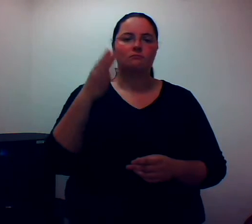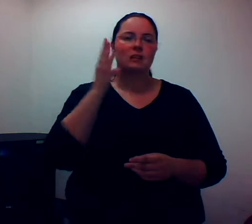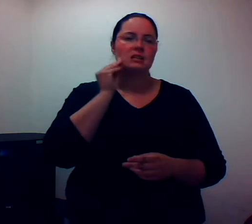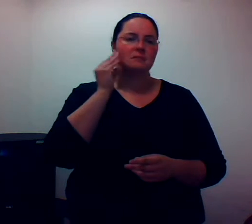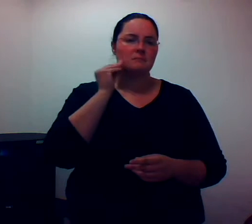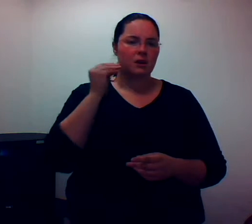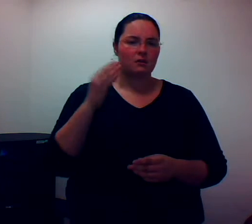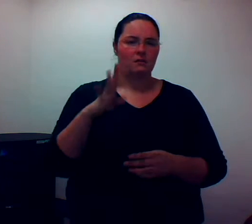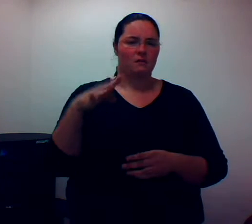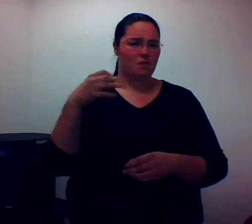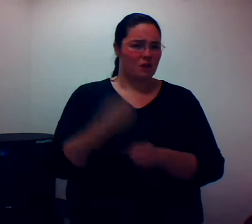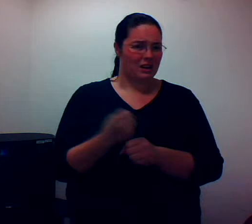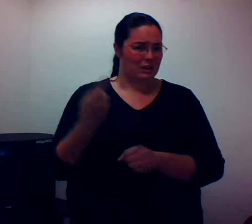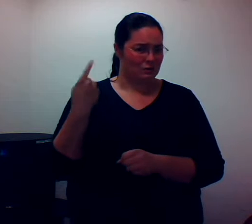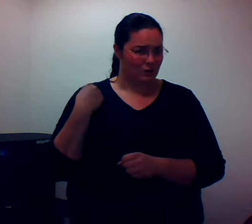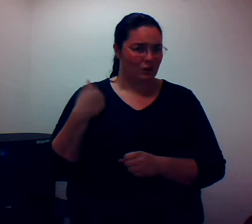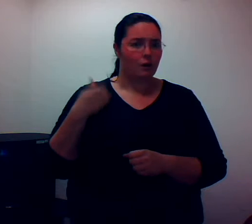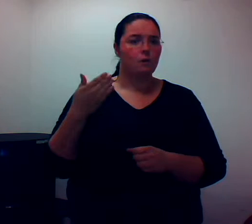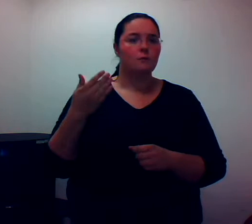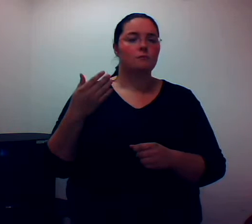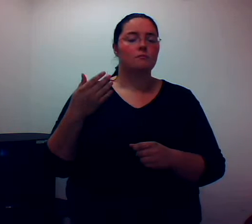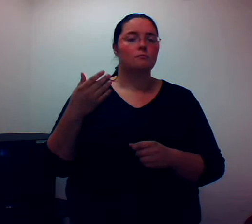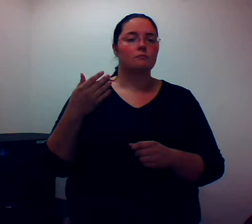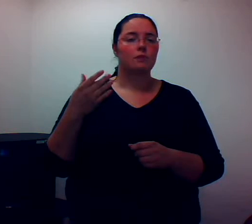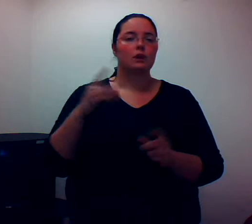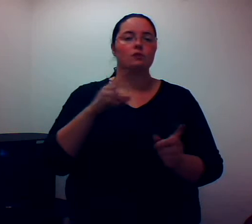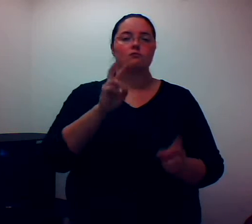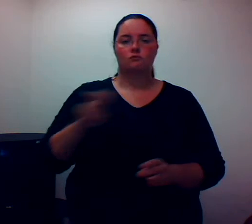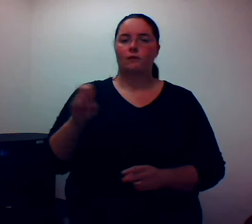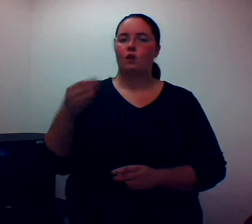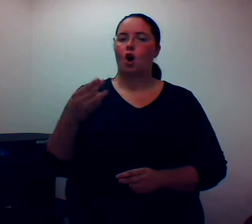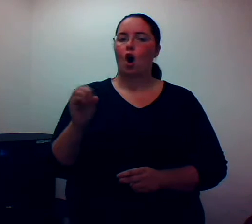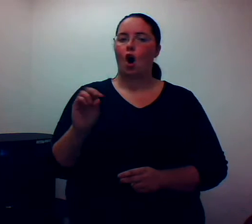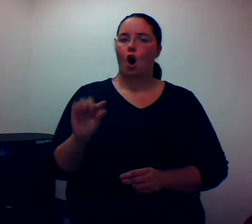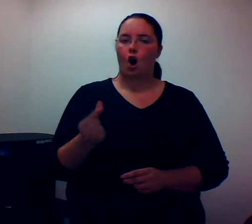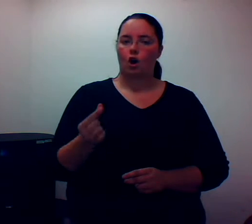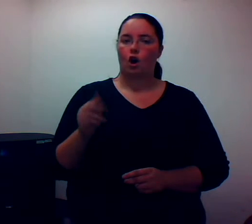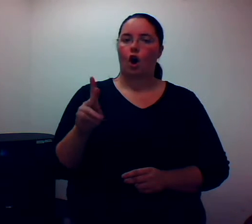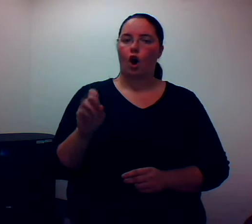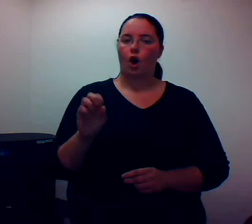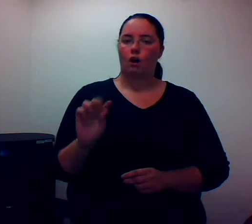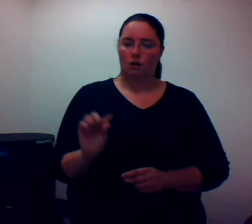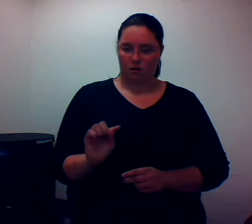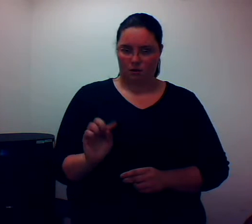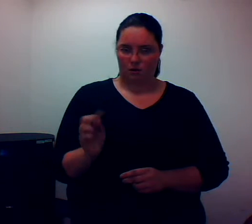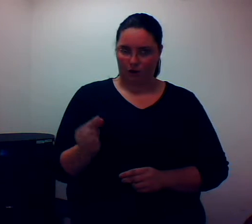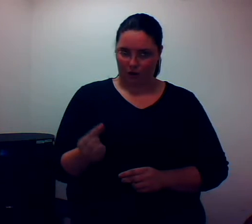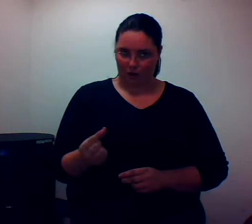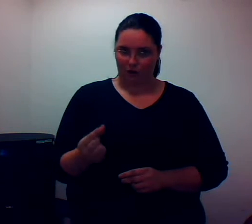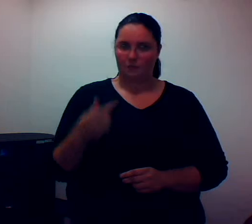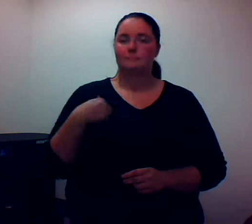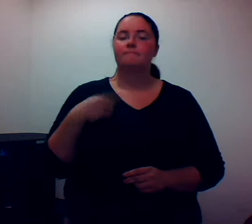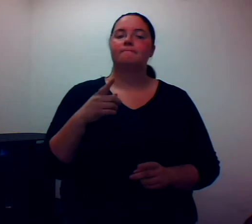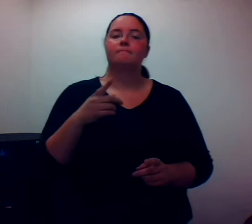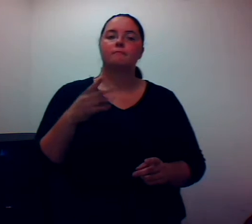supposed to go from Dulles Airport to North Carolina, where we would then fly to Tokyo, Japan, and connect on a flight to Hong